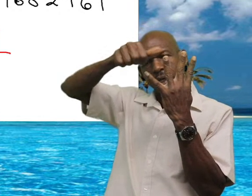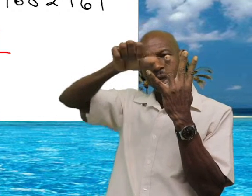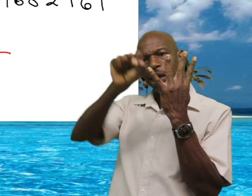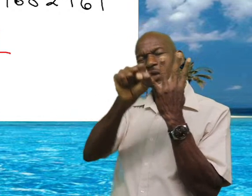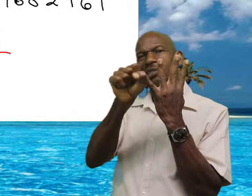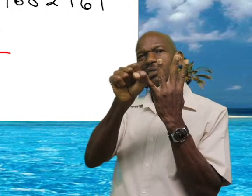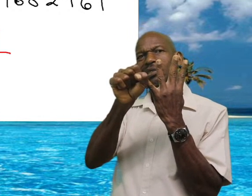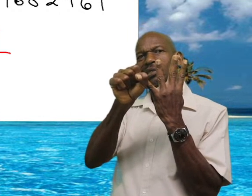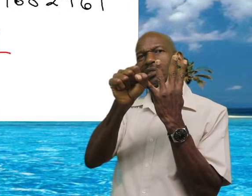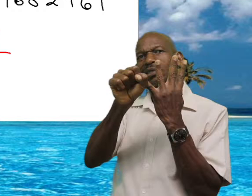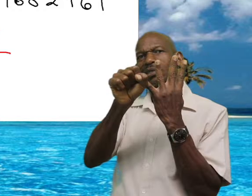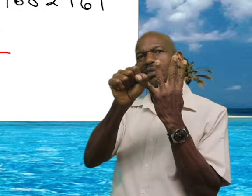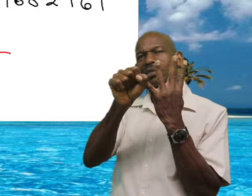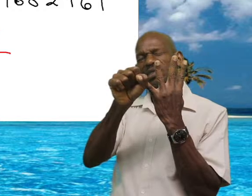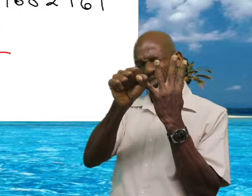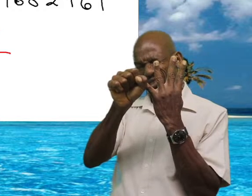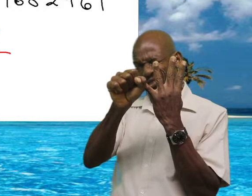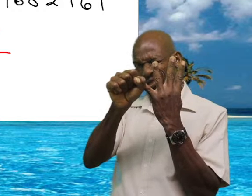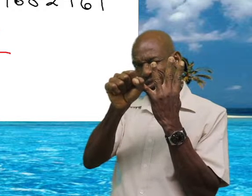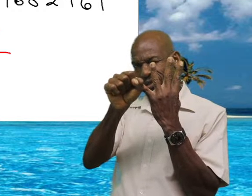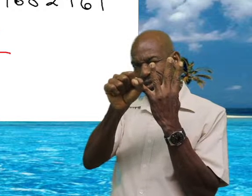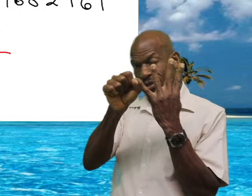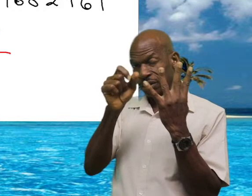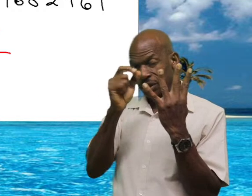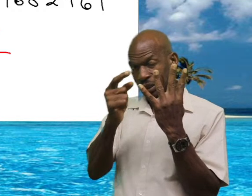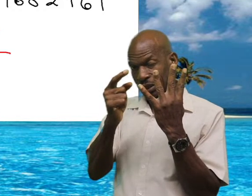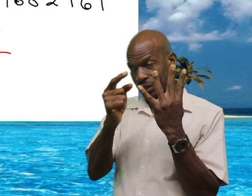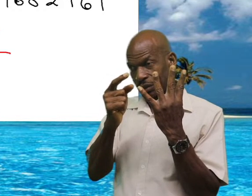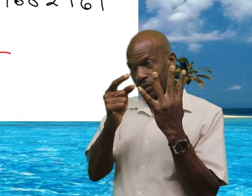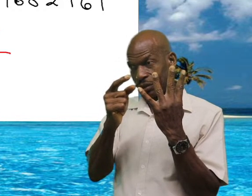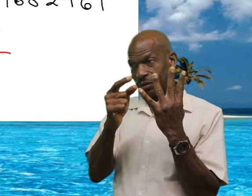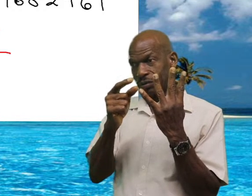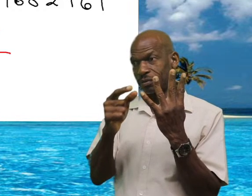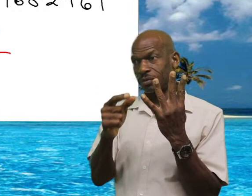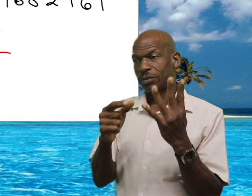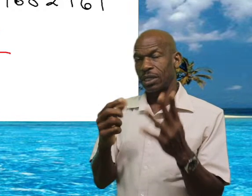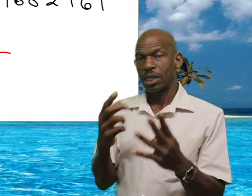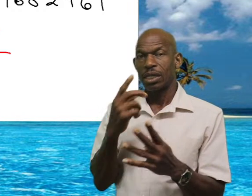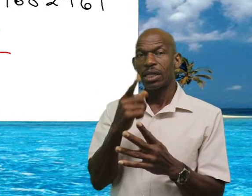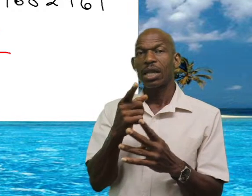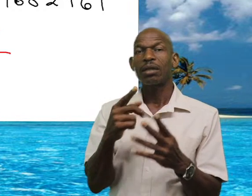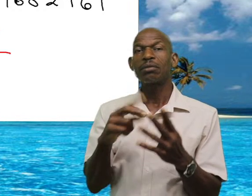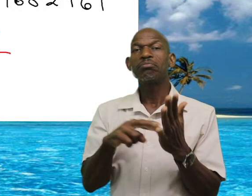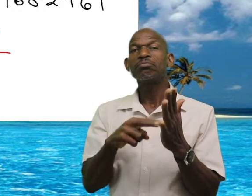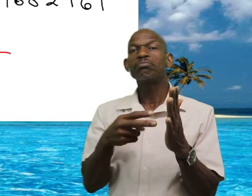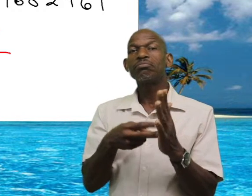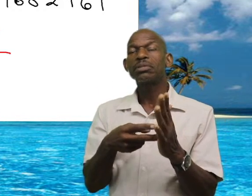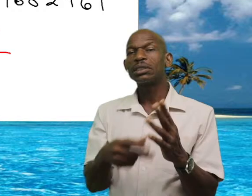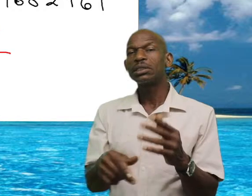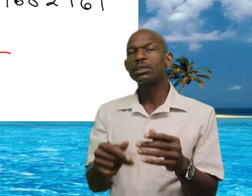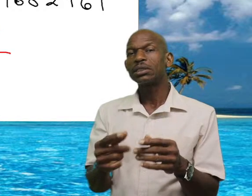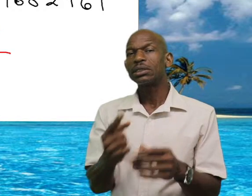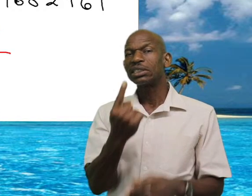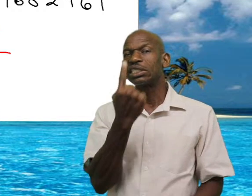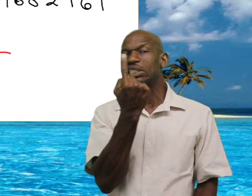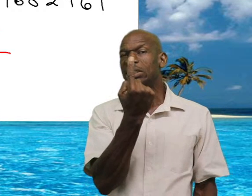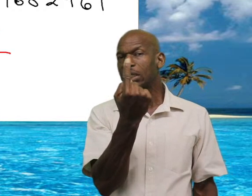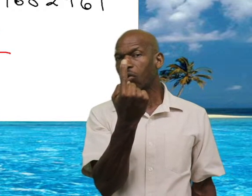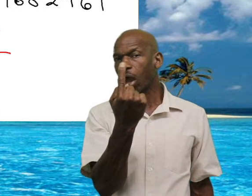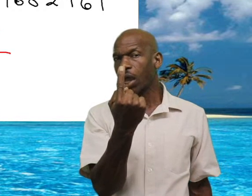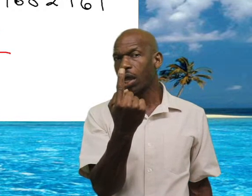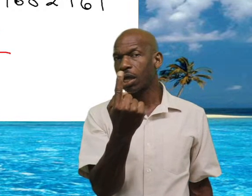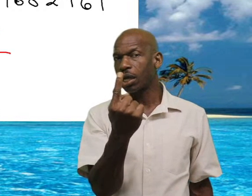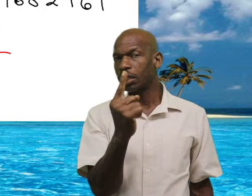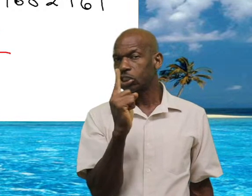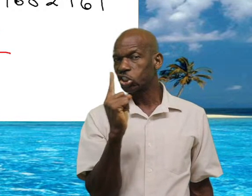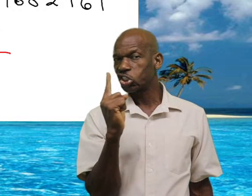singular. So watch it, look at it carefully. Now there are some exceptions to the rules